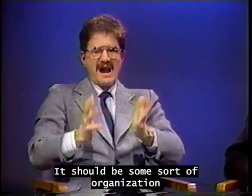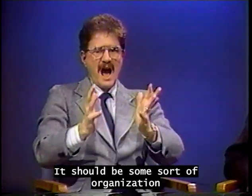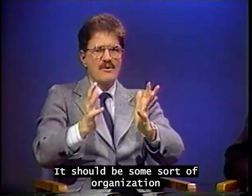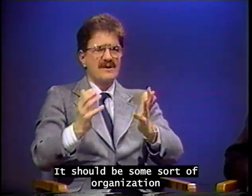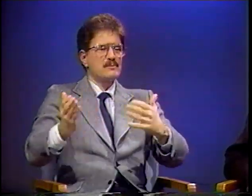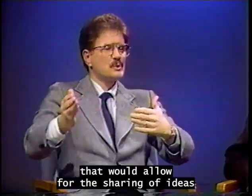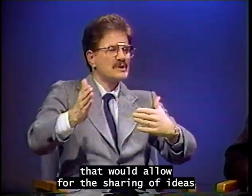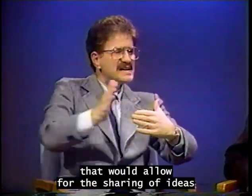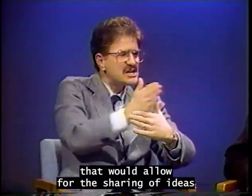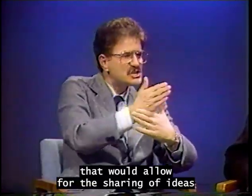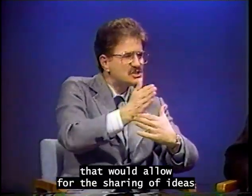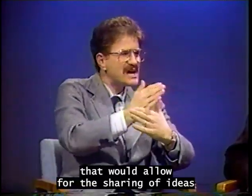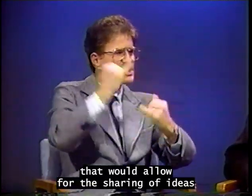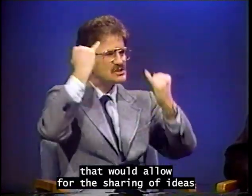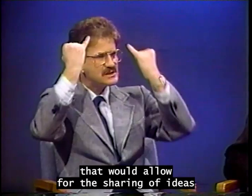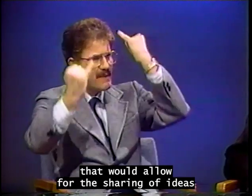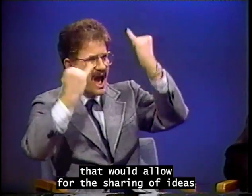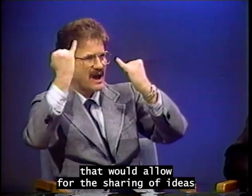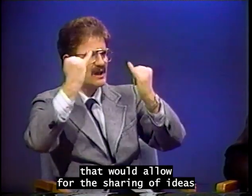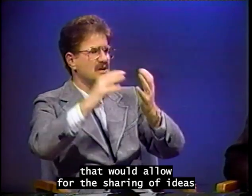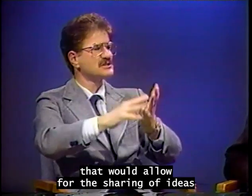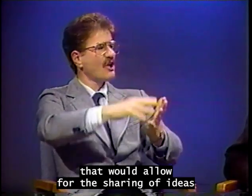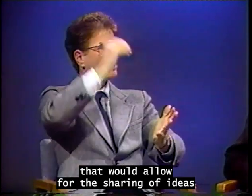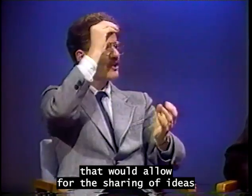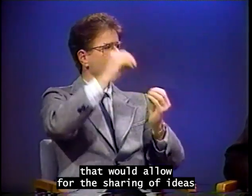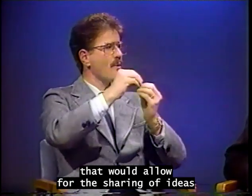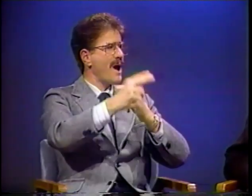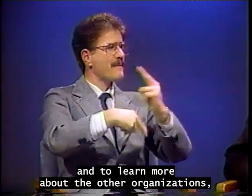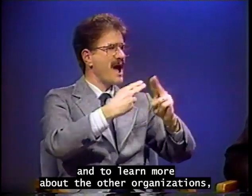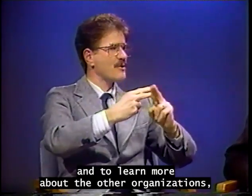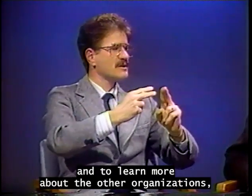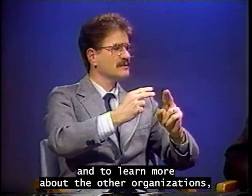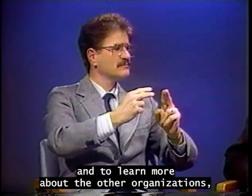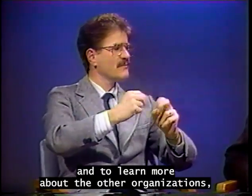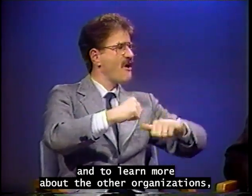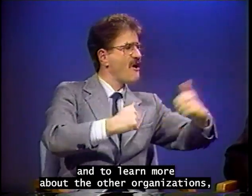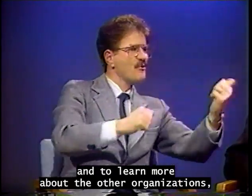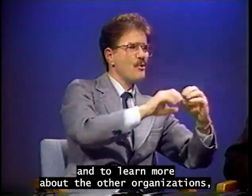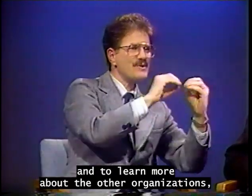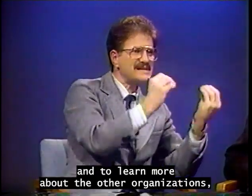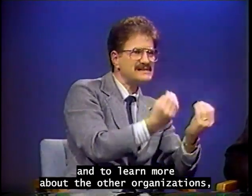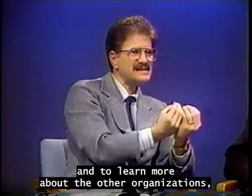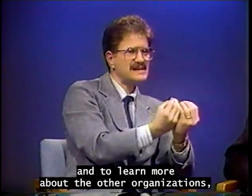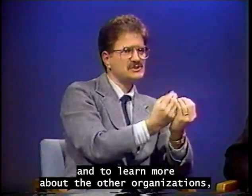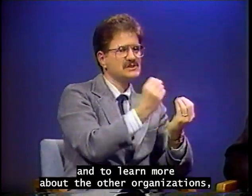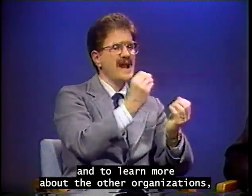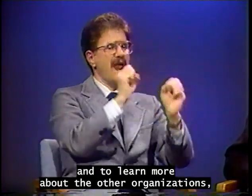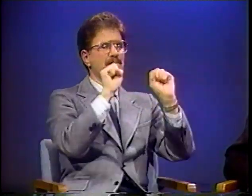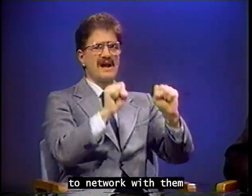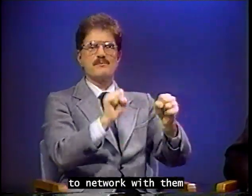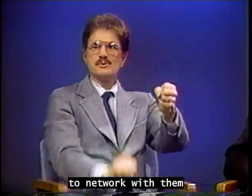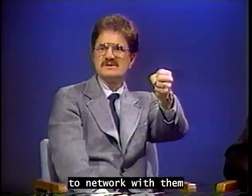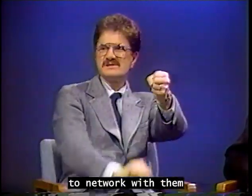of organization that would allow for the sharing of ideas and to learn more about the other organizations, to